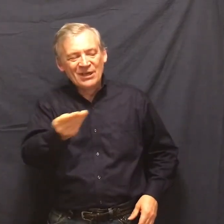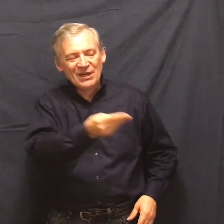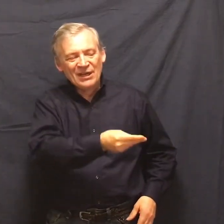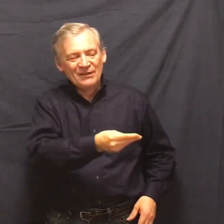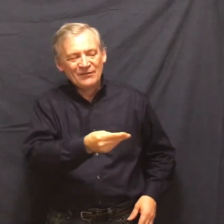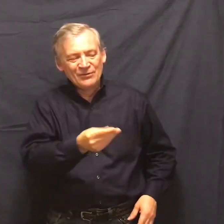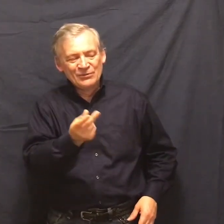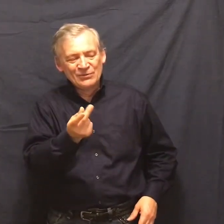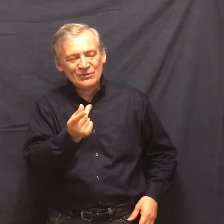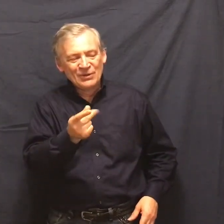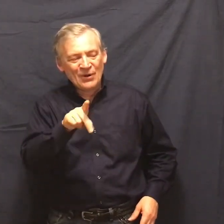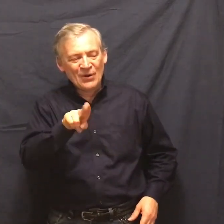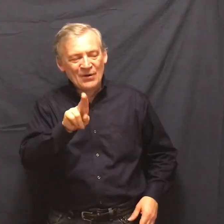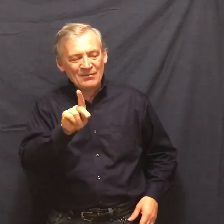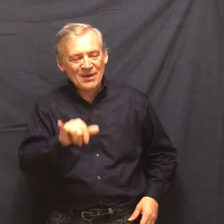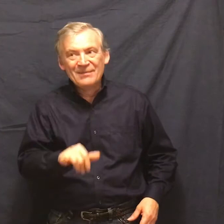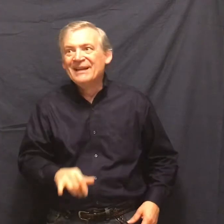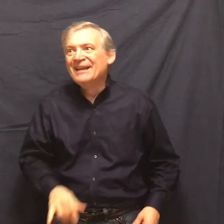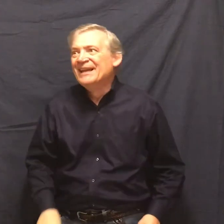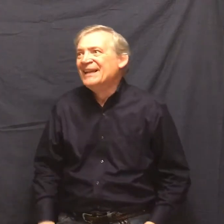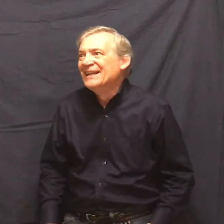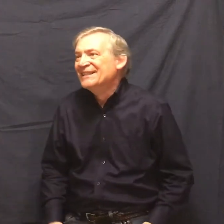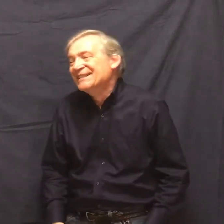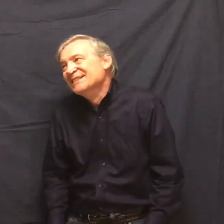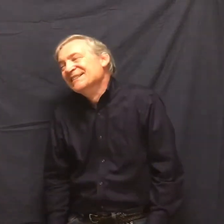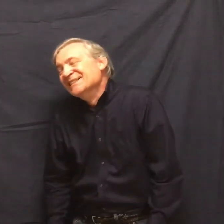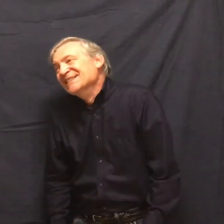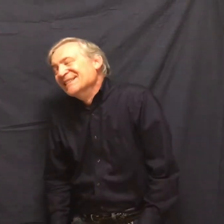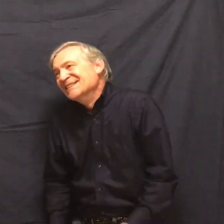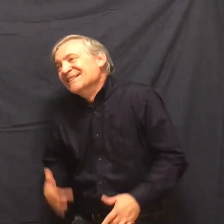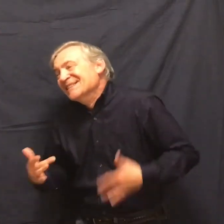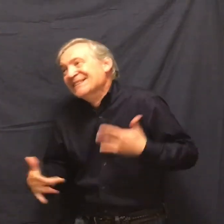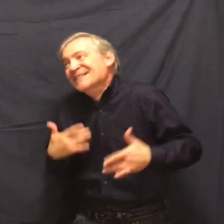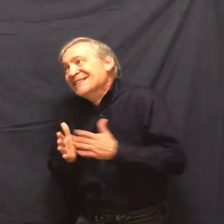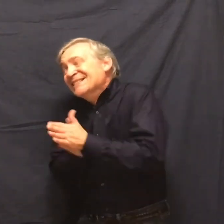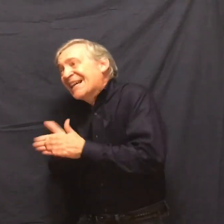"A brown and white one," Lenny cried excitedly.